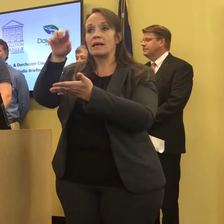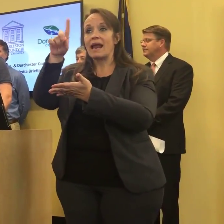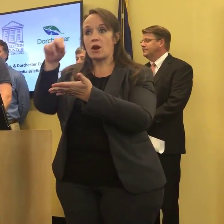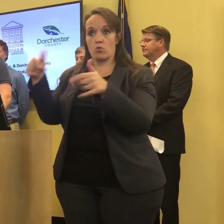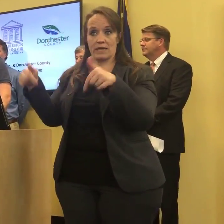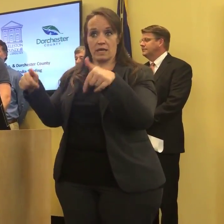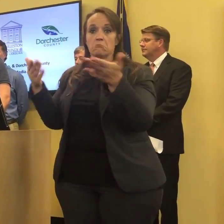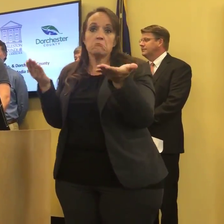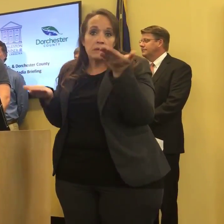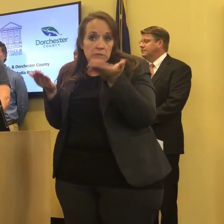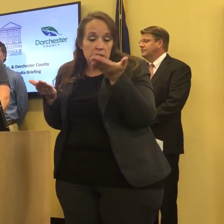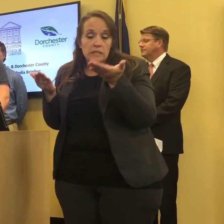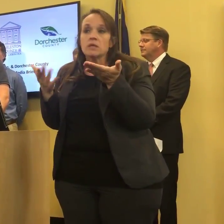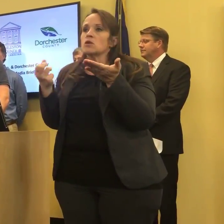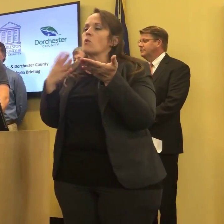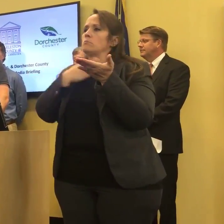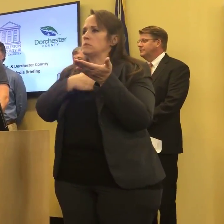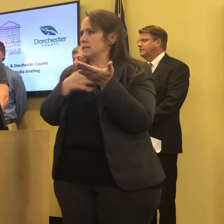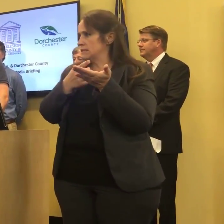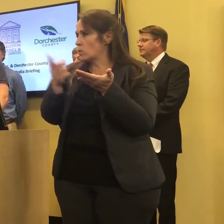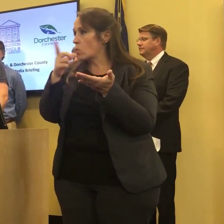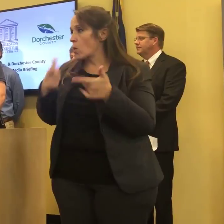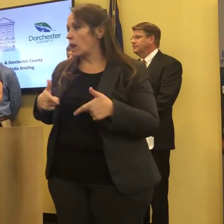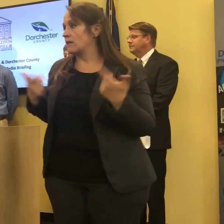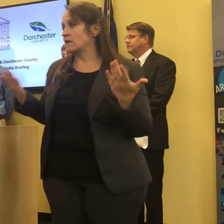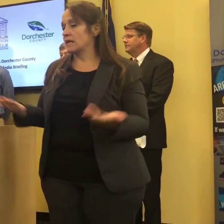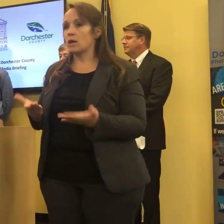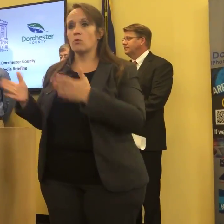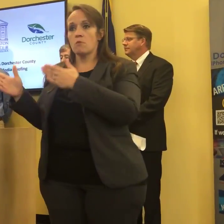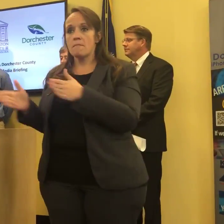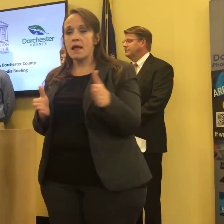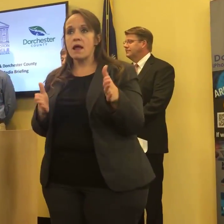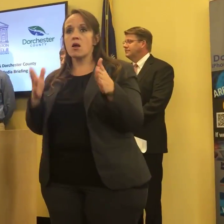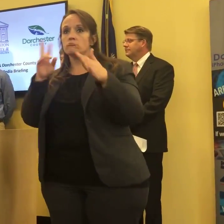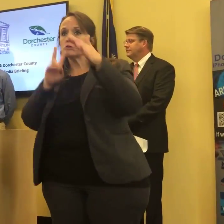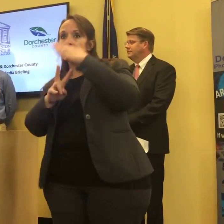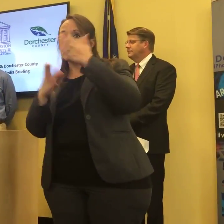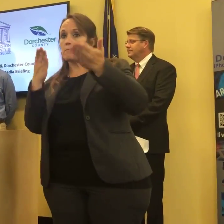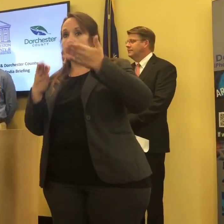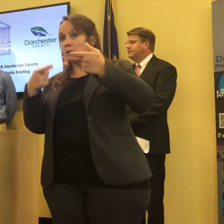that, we want all of our residents to be prepared for potential power outages.